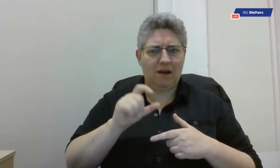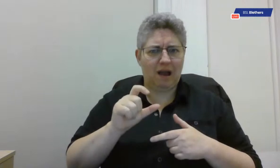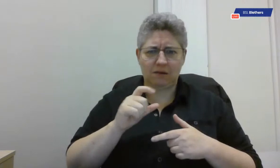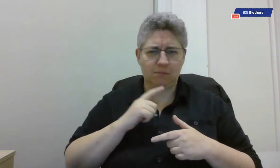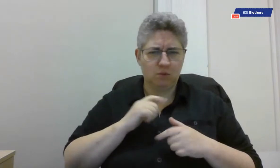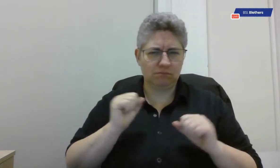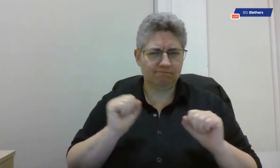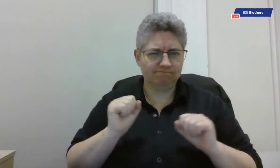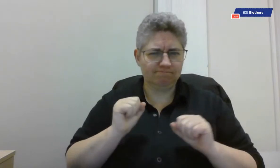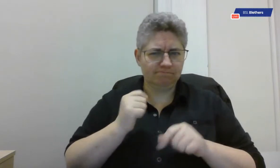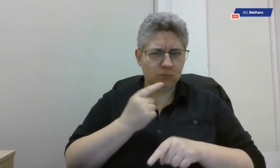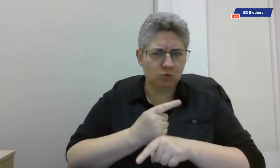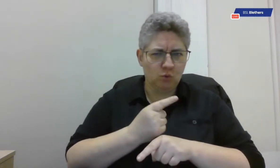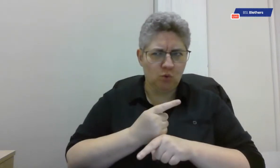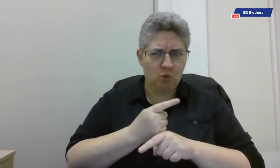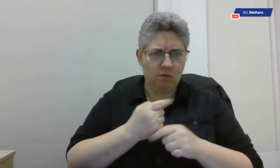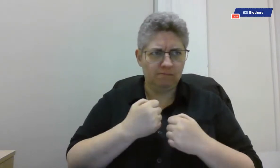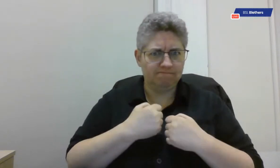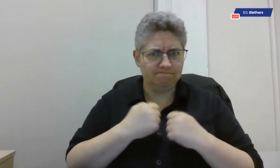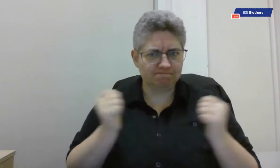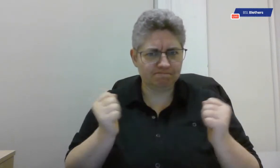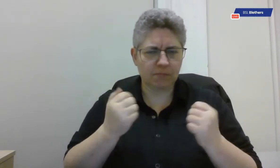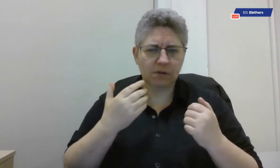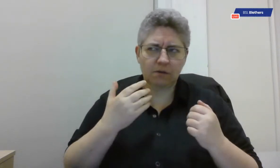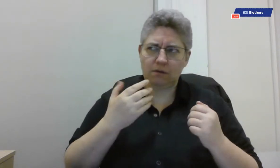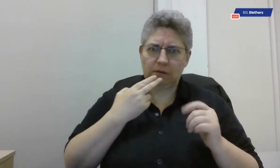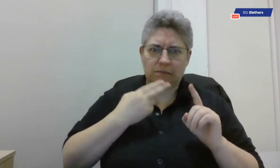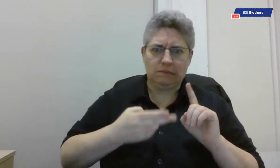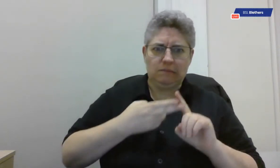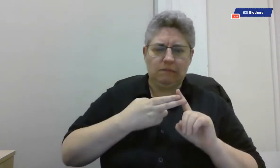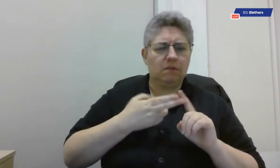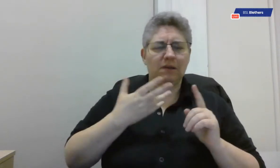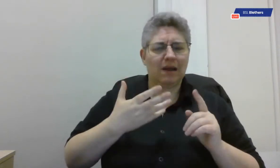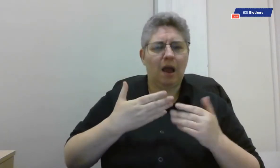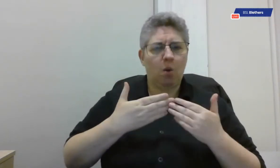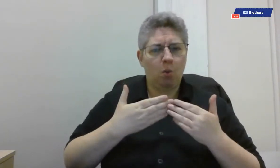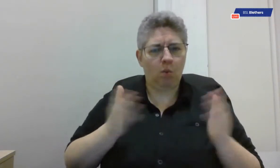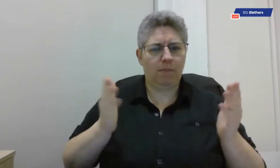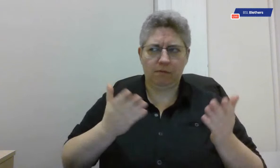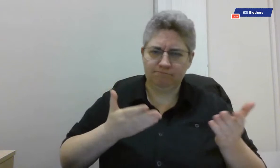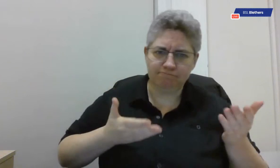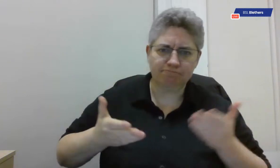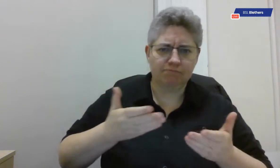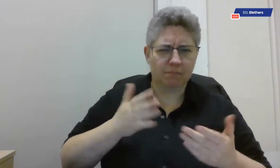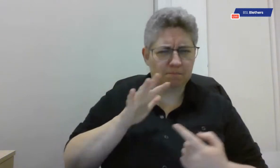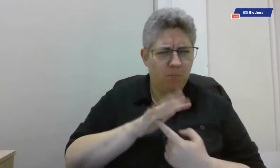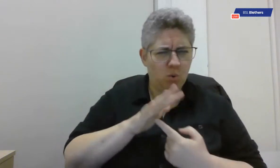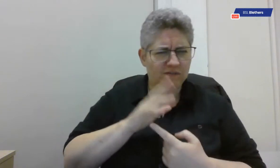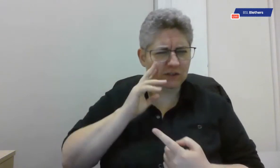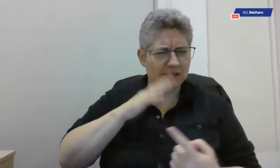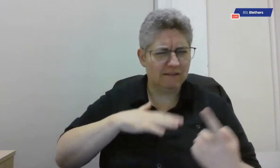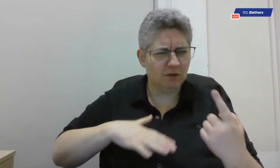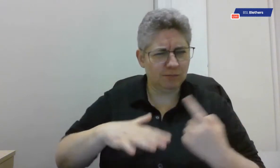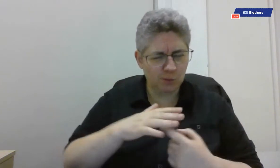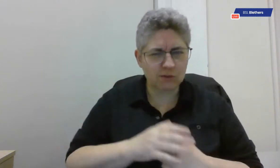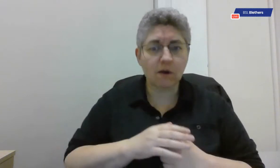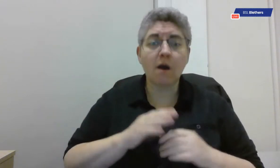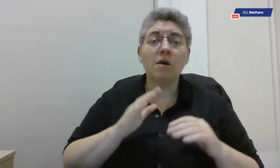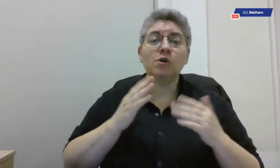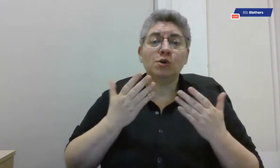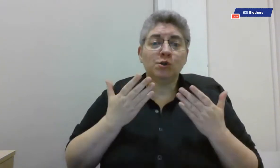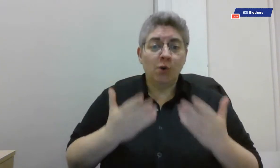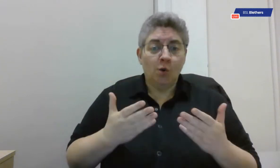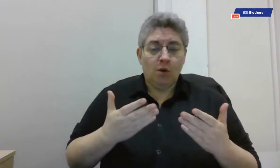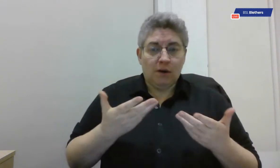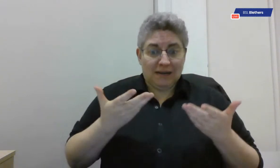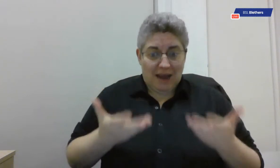other. I'm absolutely sure this will be a fantastic conversation, because I just wonder, we've never